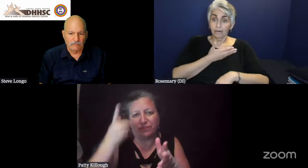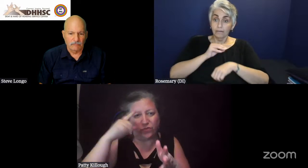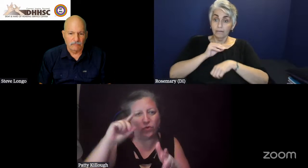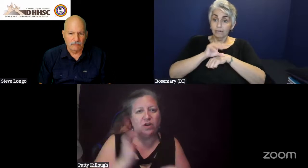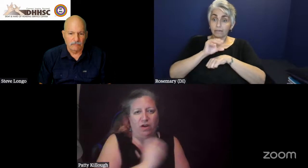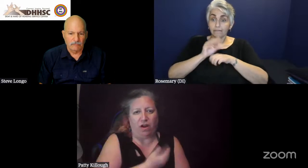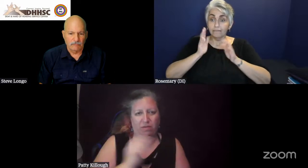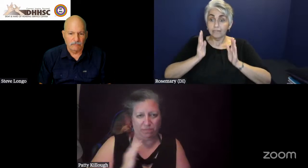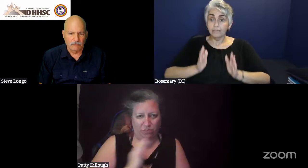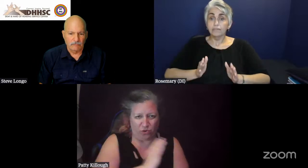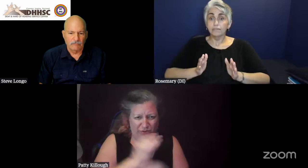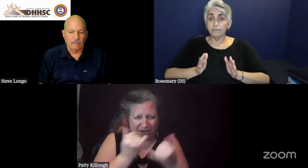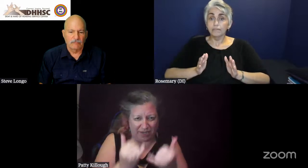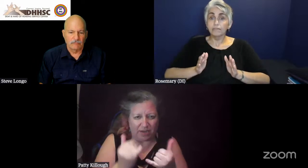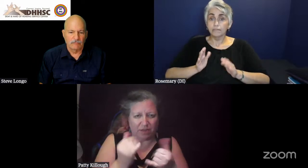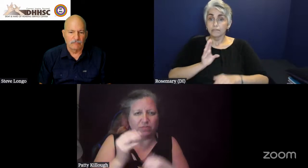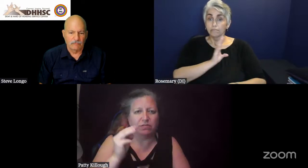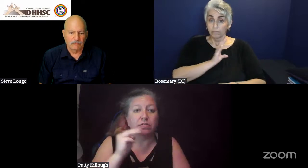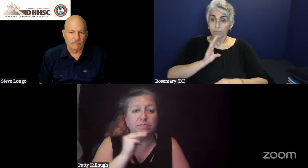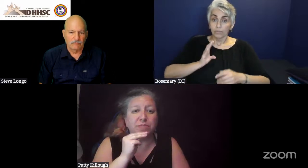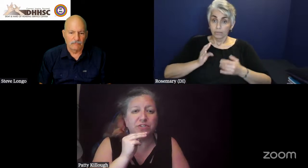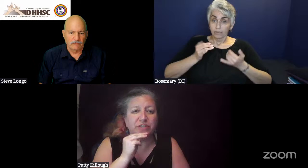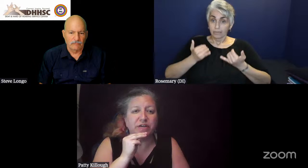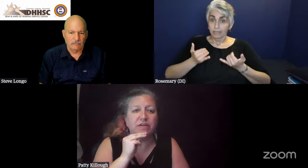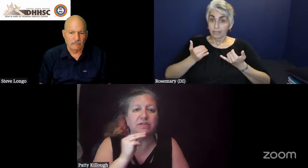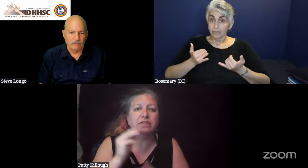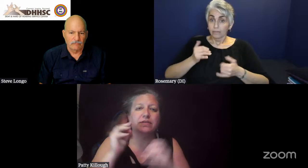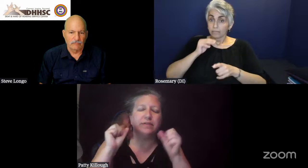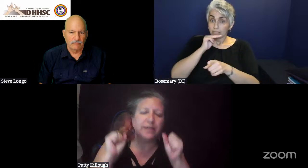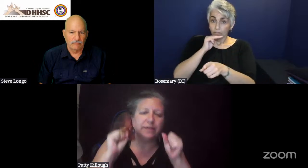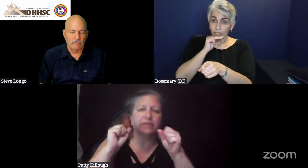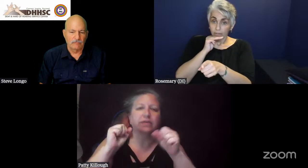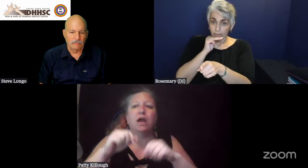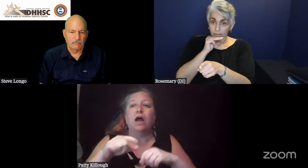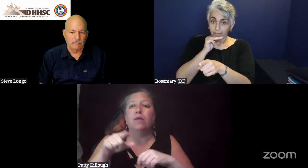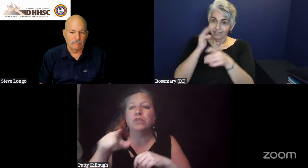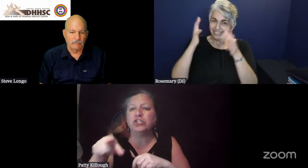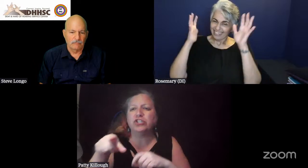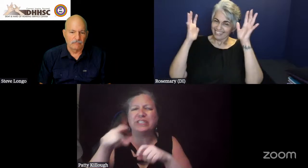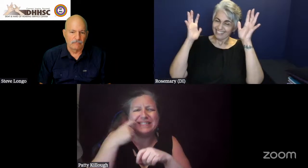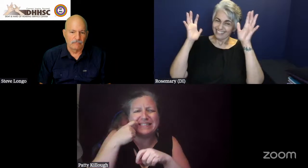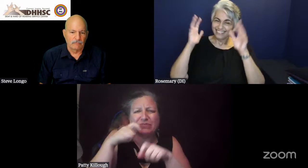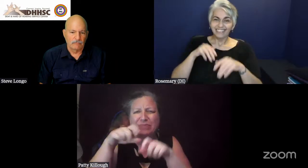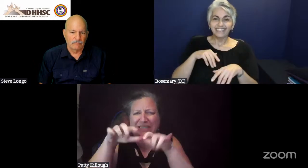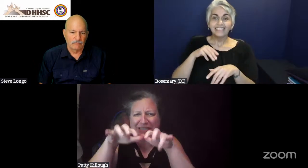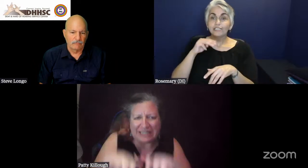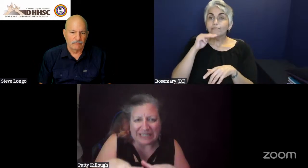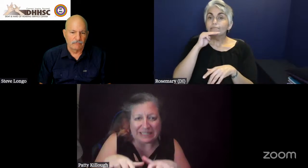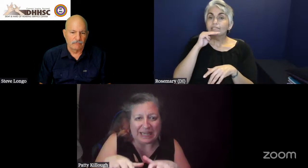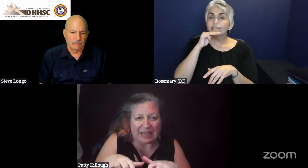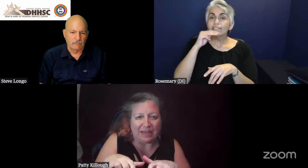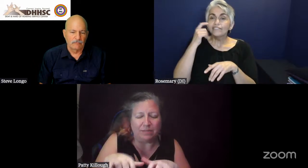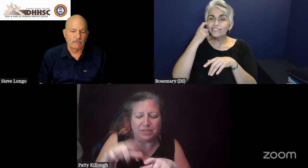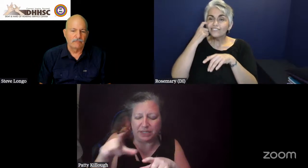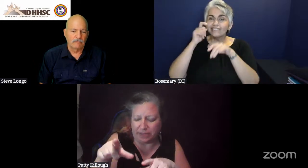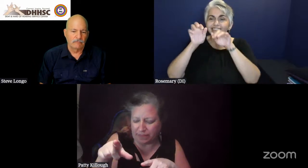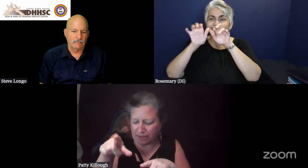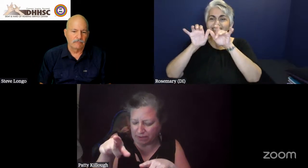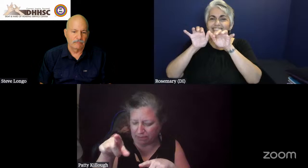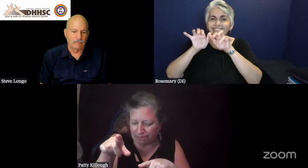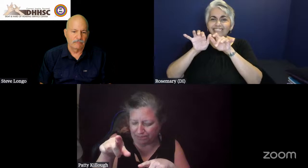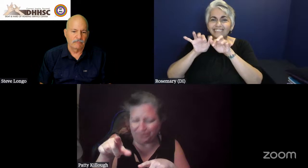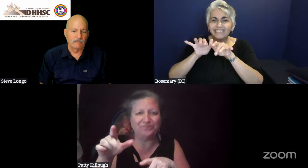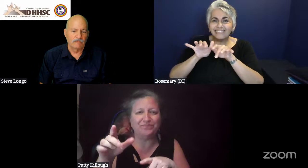we have an advisor. Our advisor is on the board is Michelle. Yeehaw.